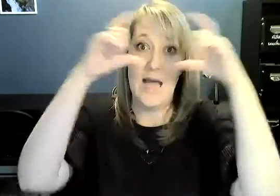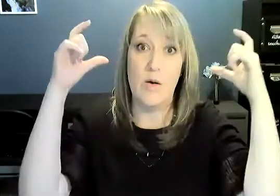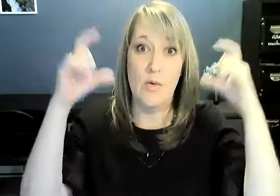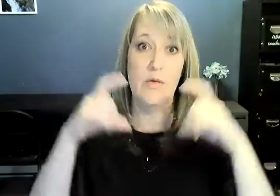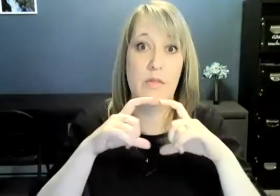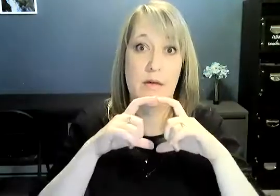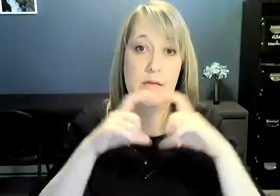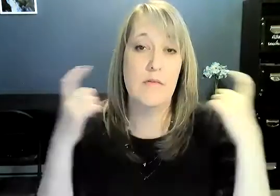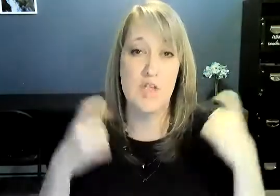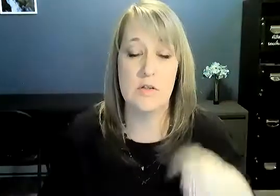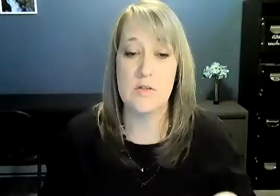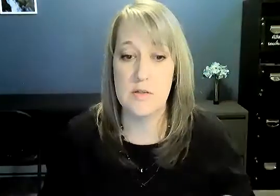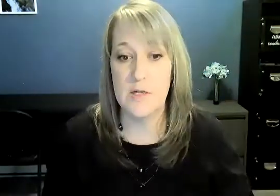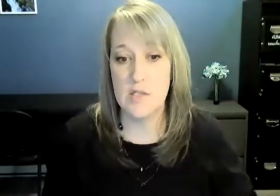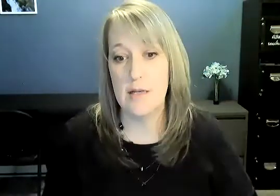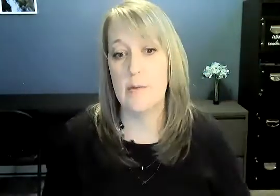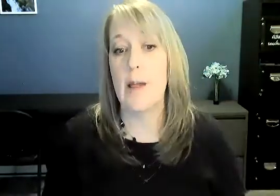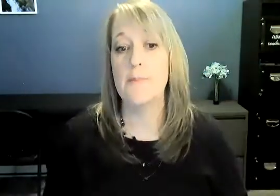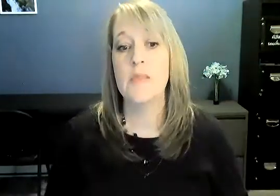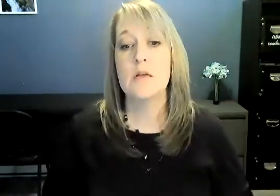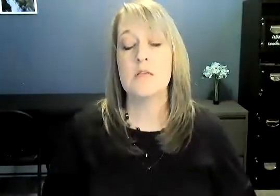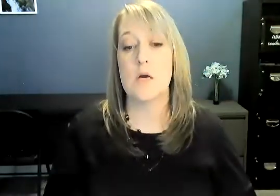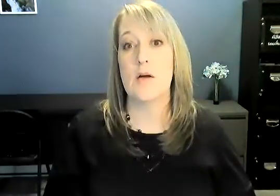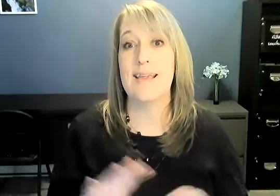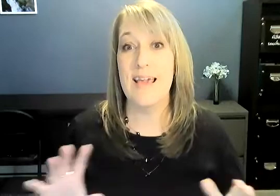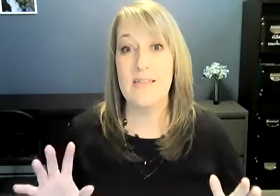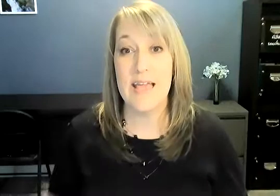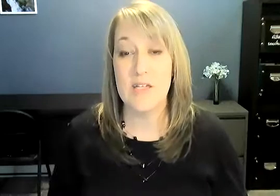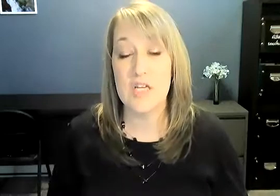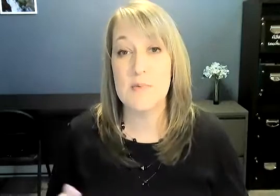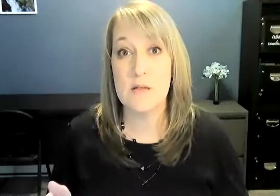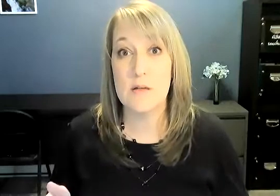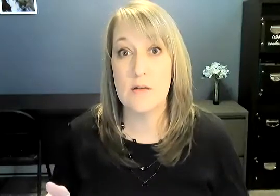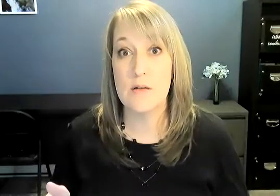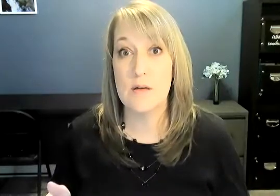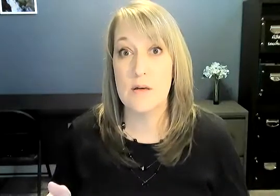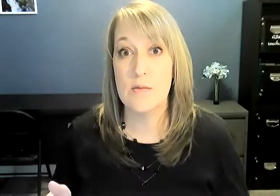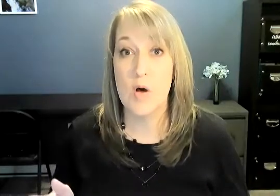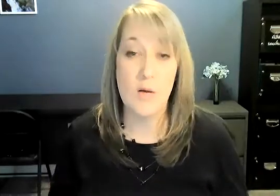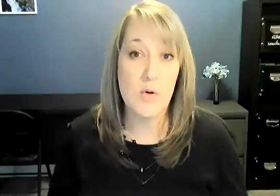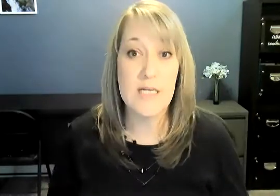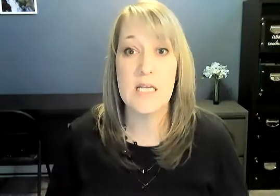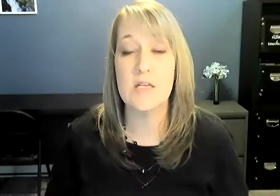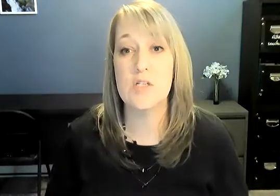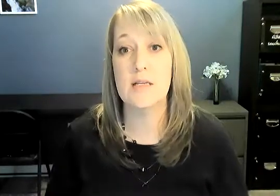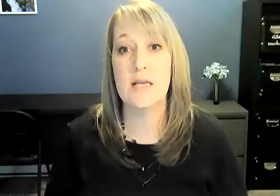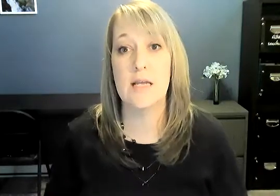how the genders are differentiated. Okay. So again, the hand shapes, the palm orientation, and